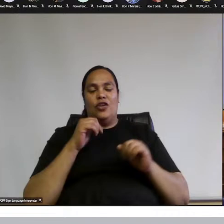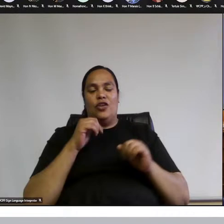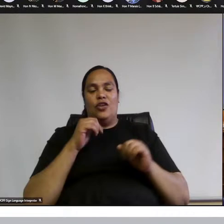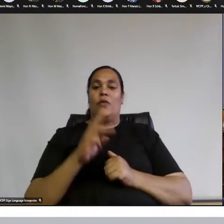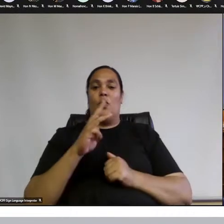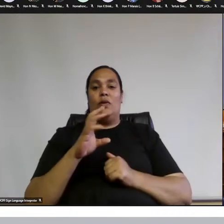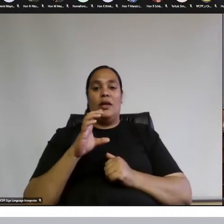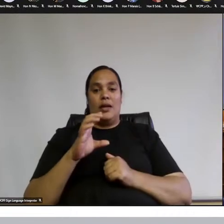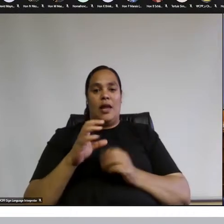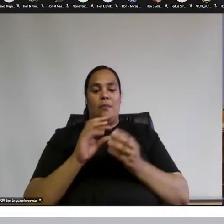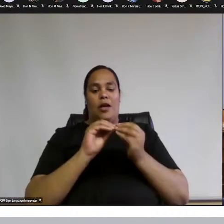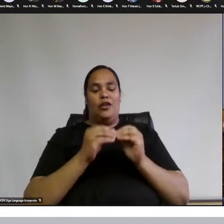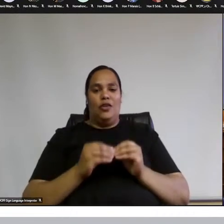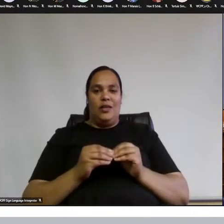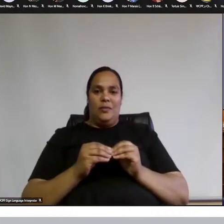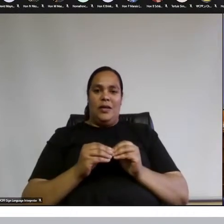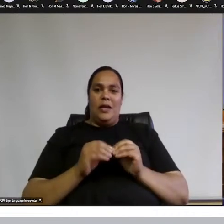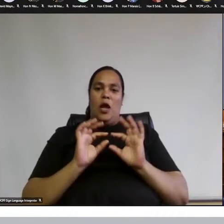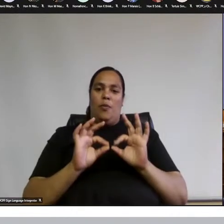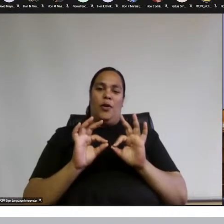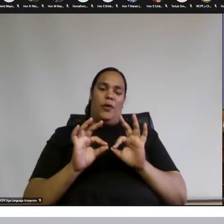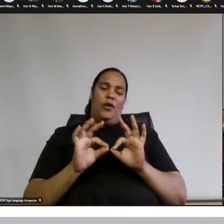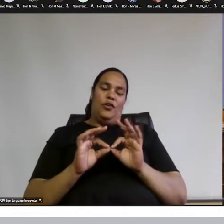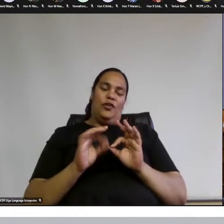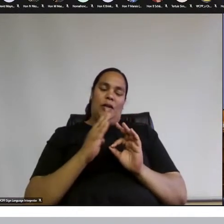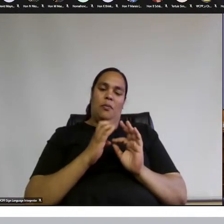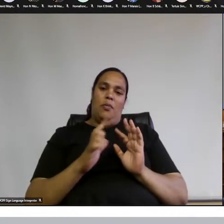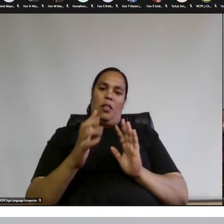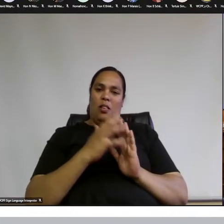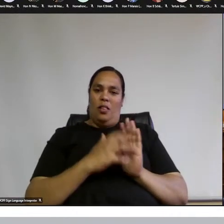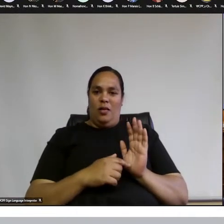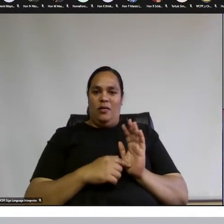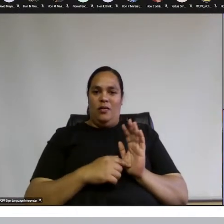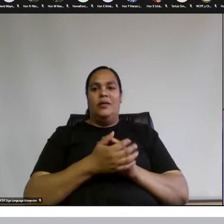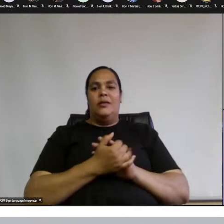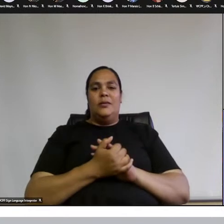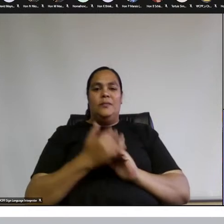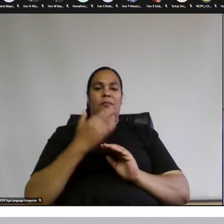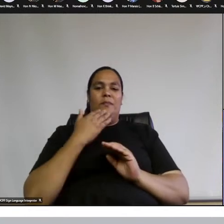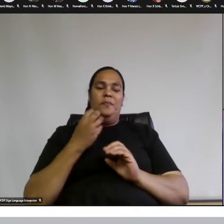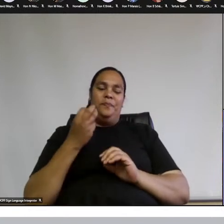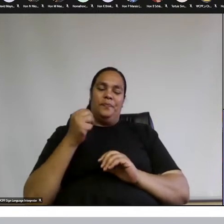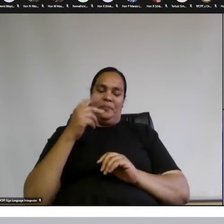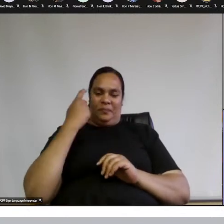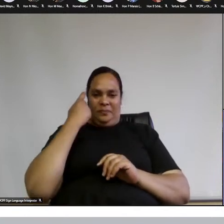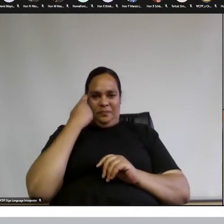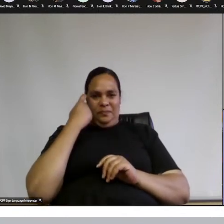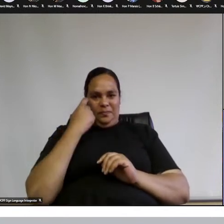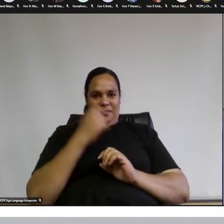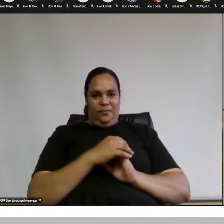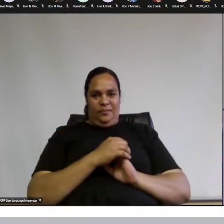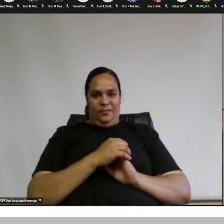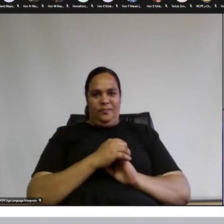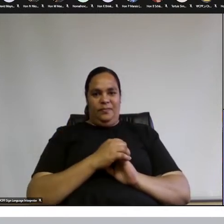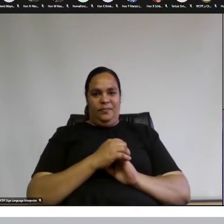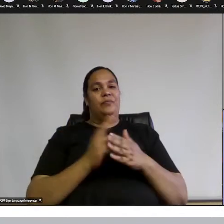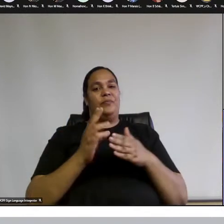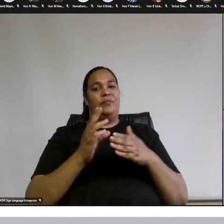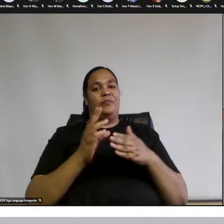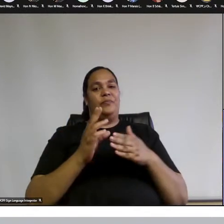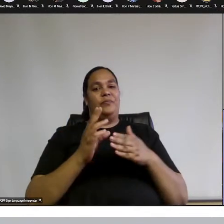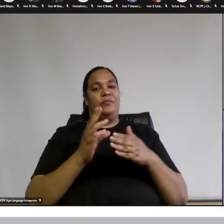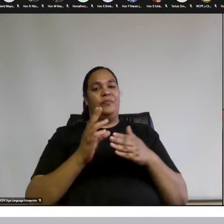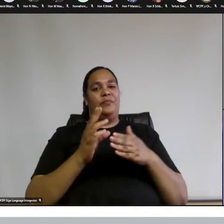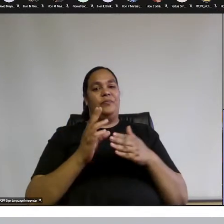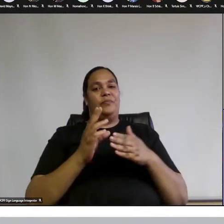Western Cape Adjustments Appropriation Bill. Thank you, Mr. Secretary. Honorable members, the bill